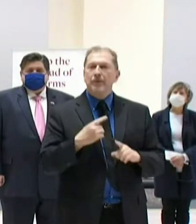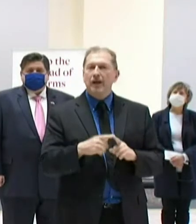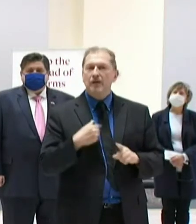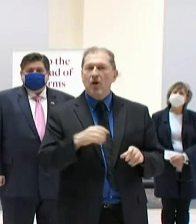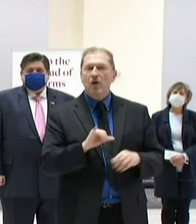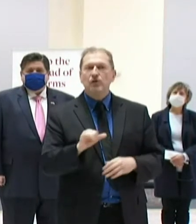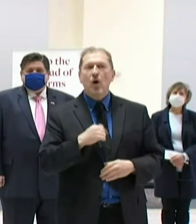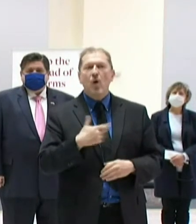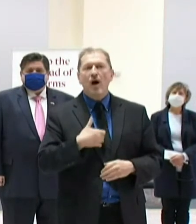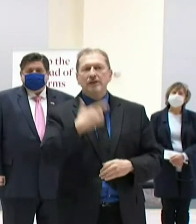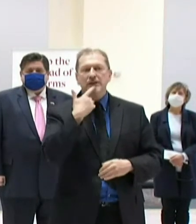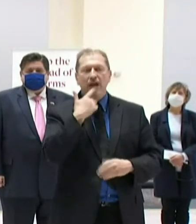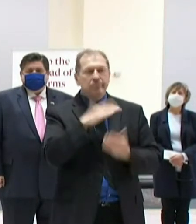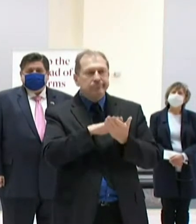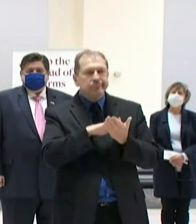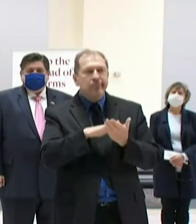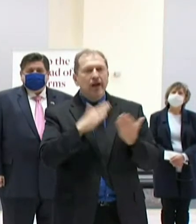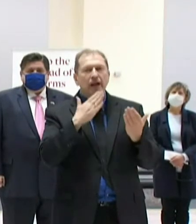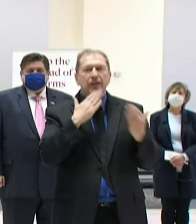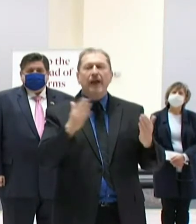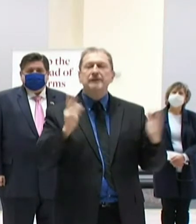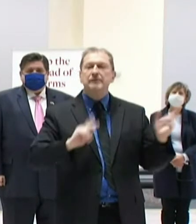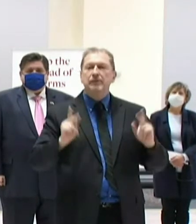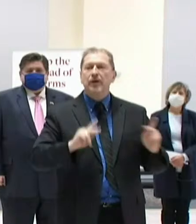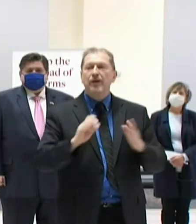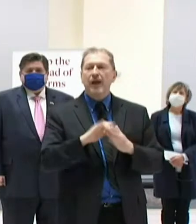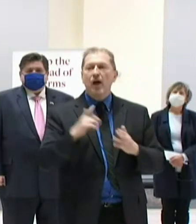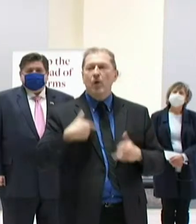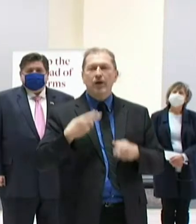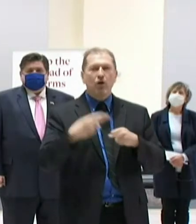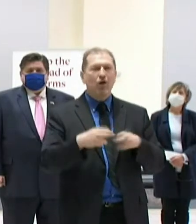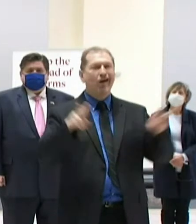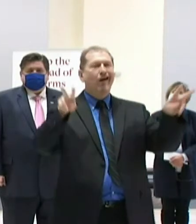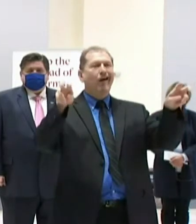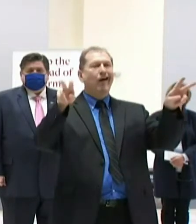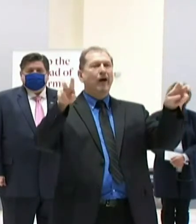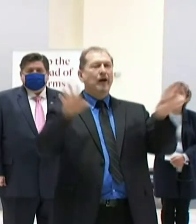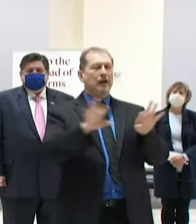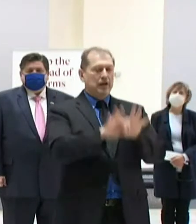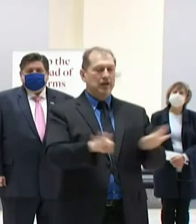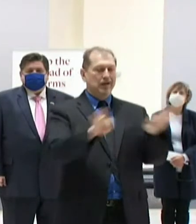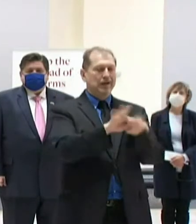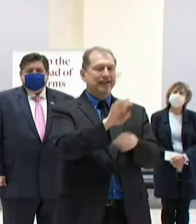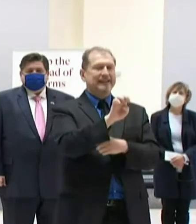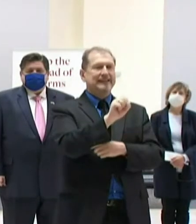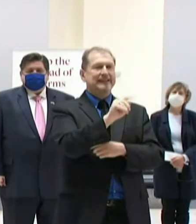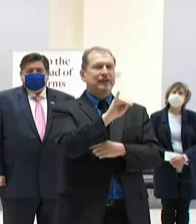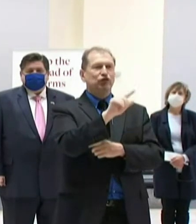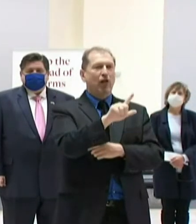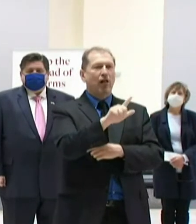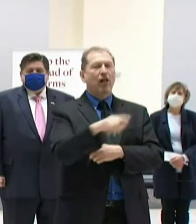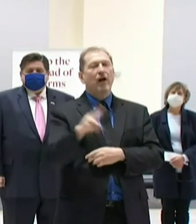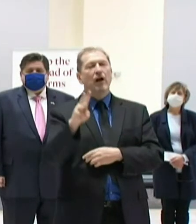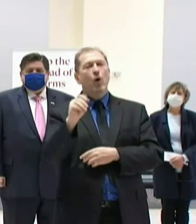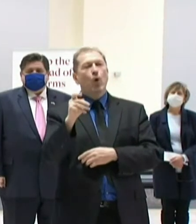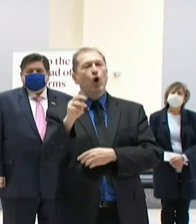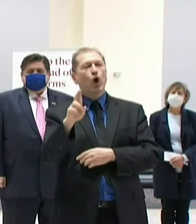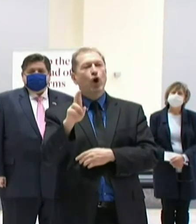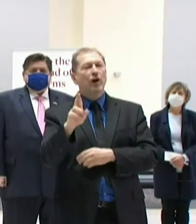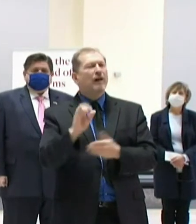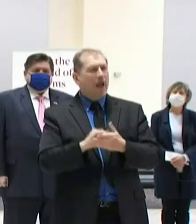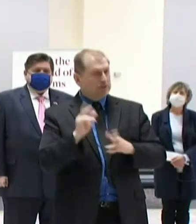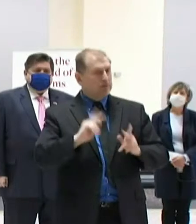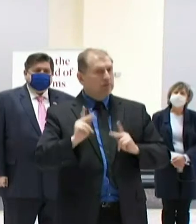to those folks that we euphemistically call essential workers. people that have been coming downtown and